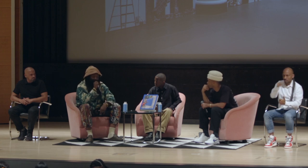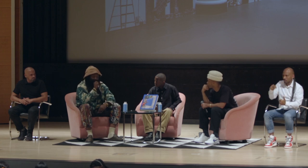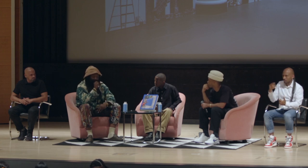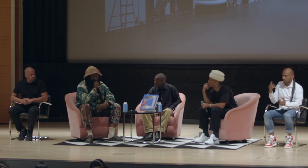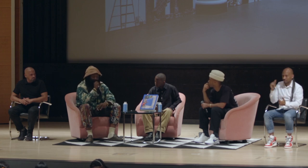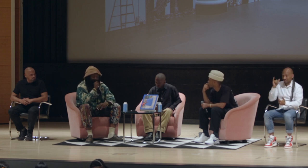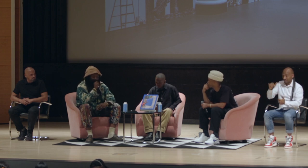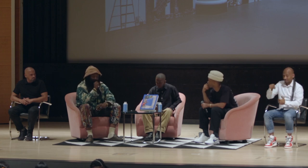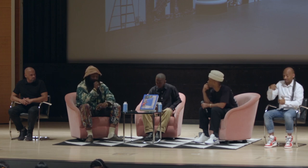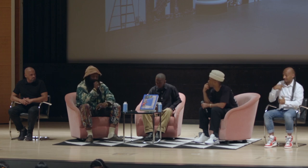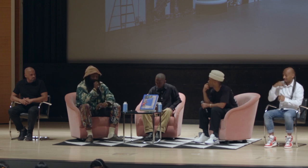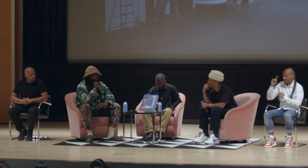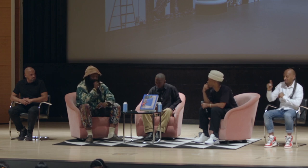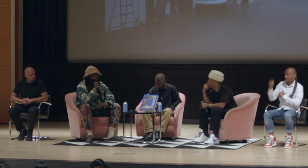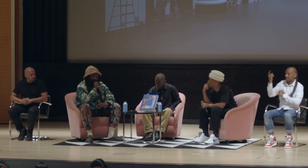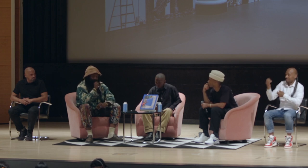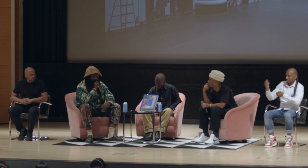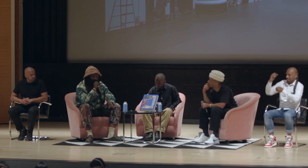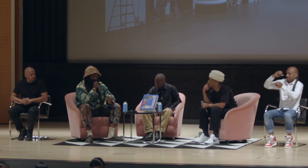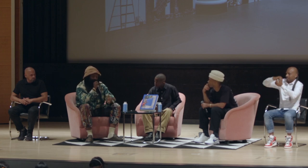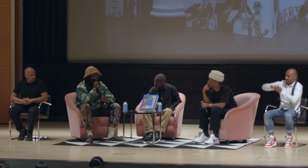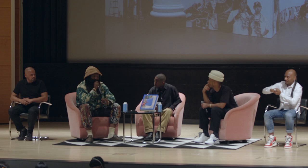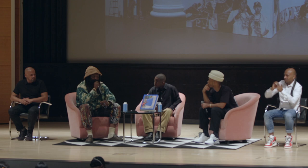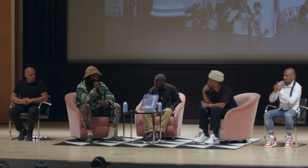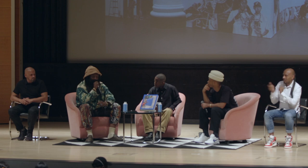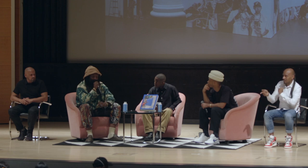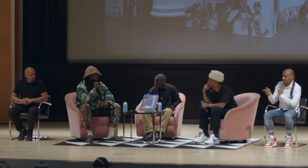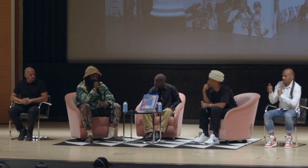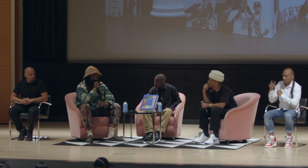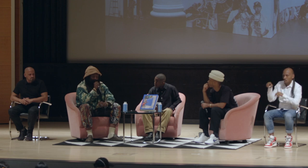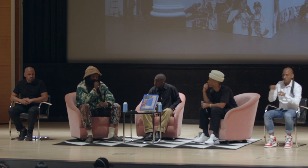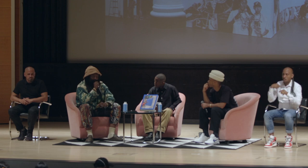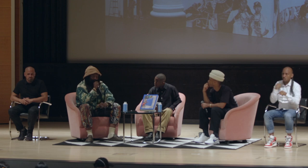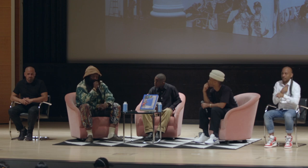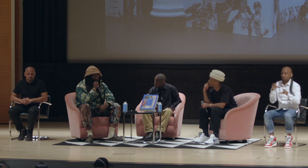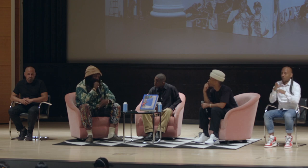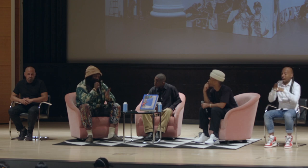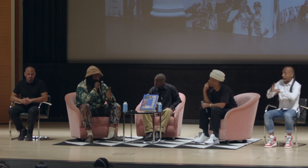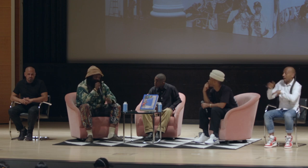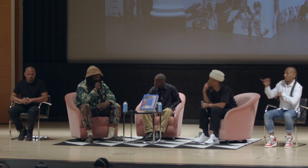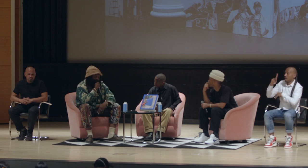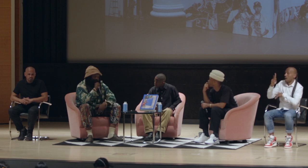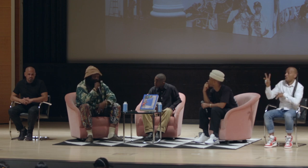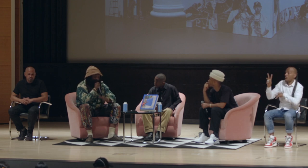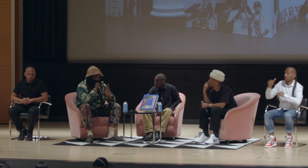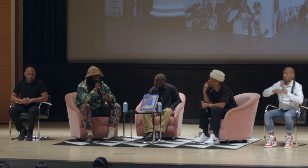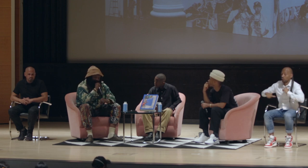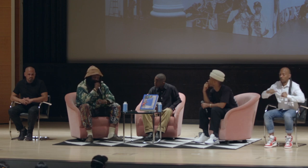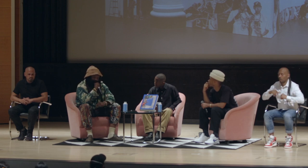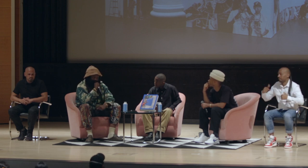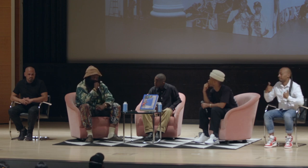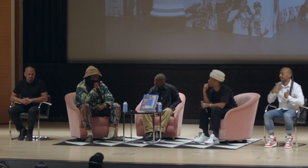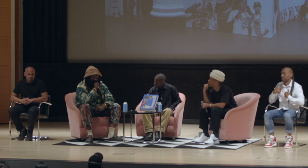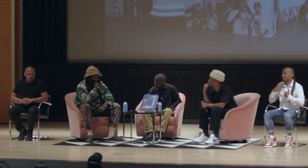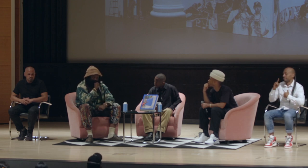collaboration. And he's like, "We'll do it after Ye's show." I